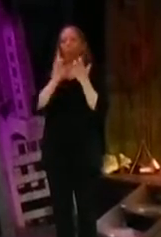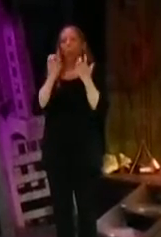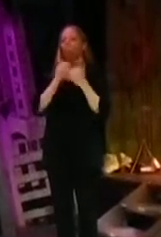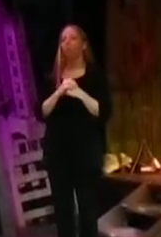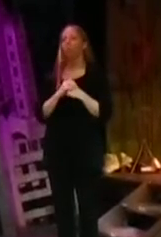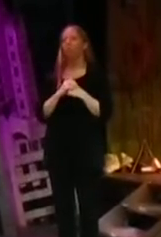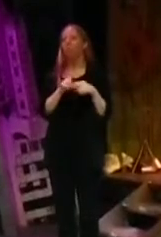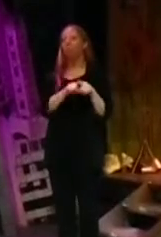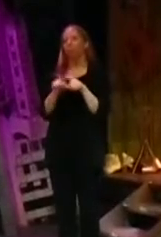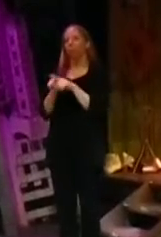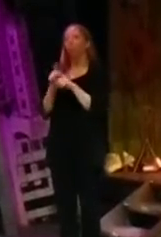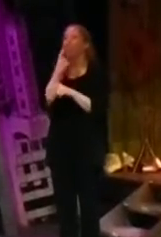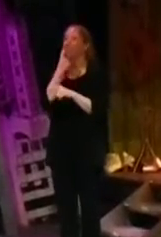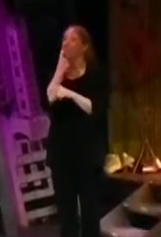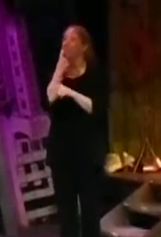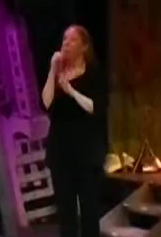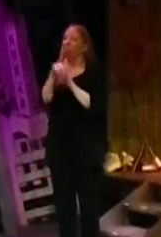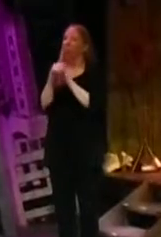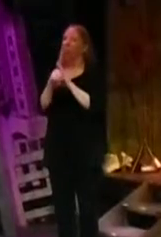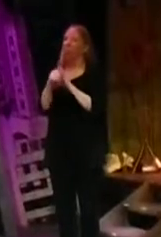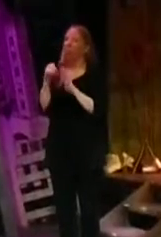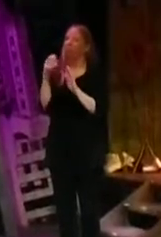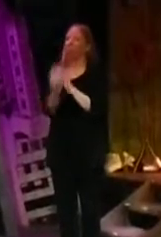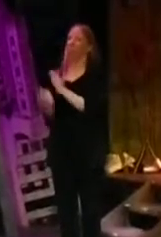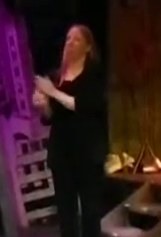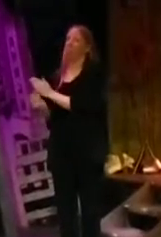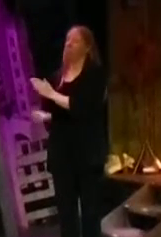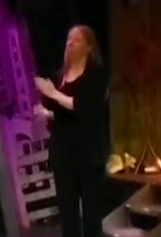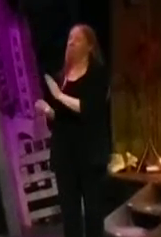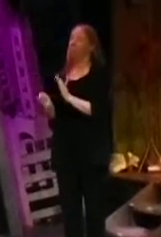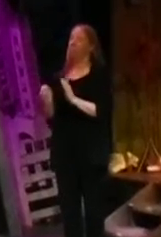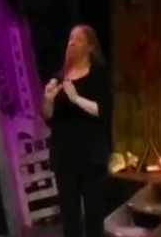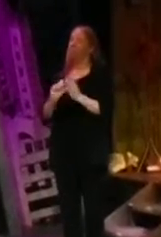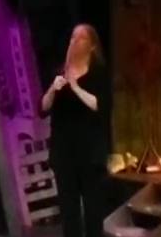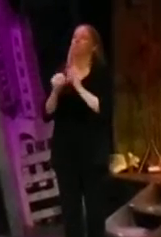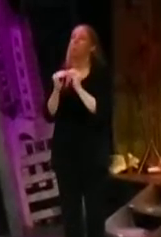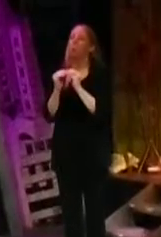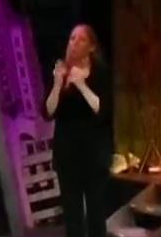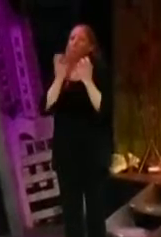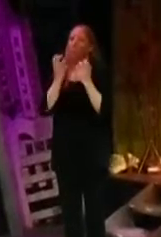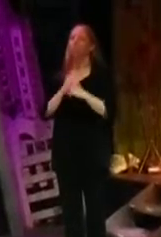Tiffany said, in light of recent events. I just want to share a